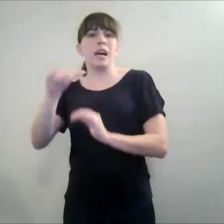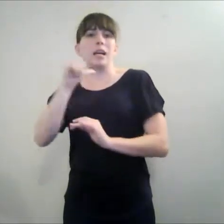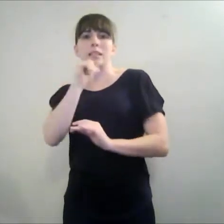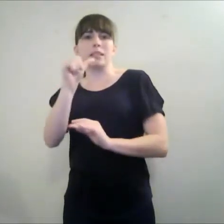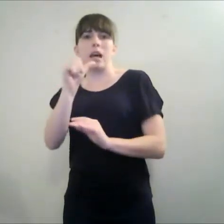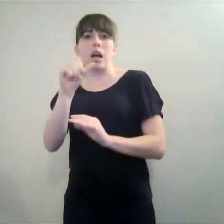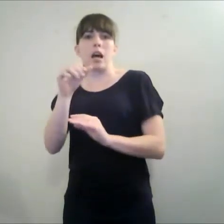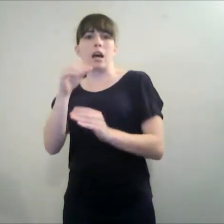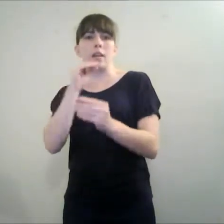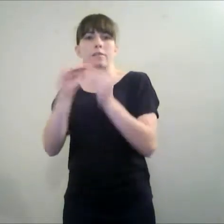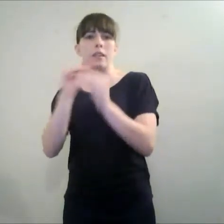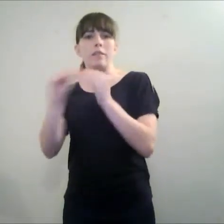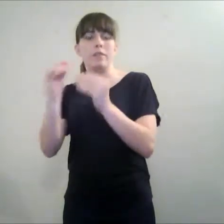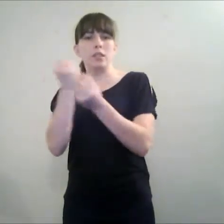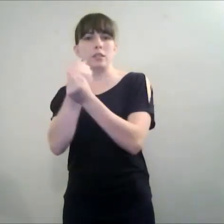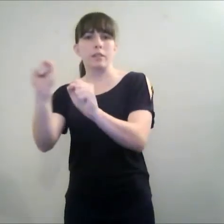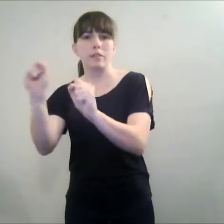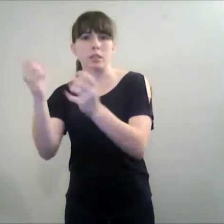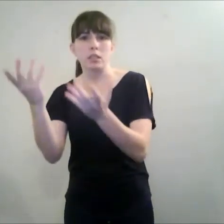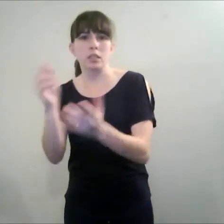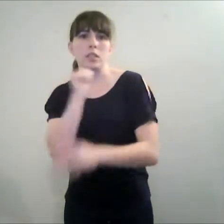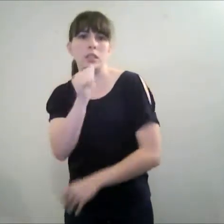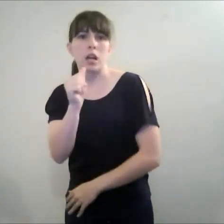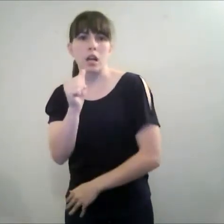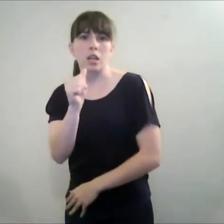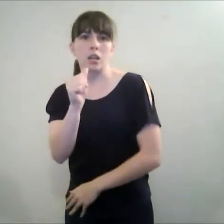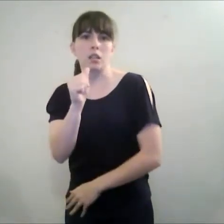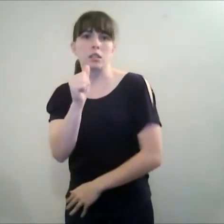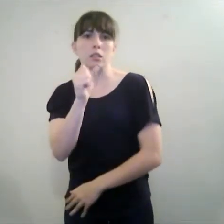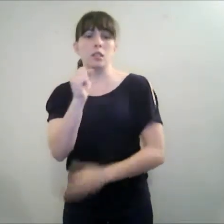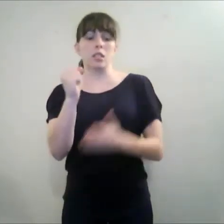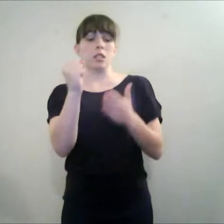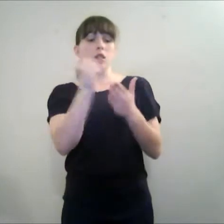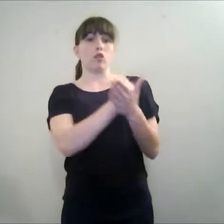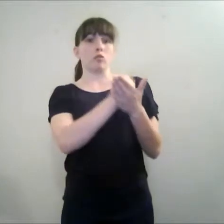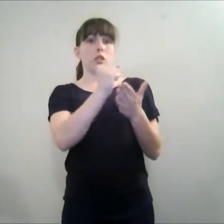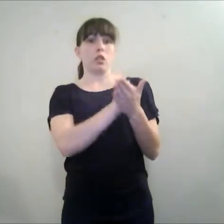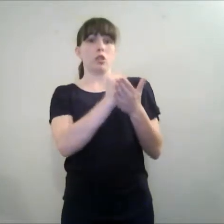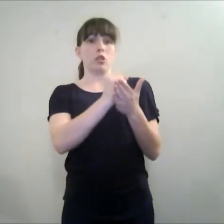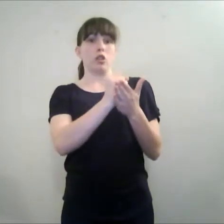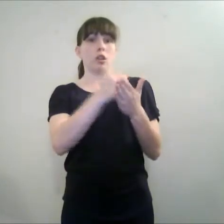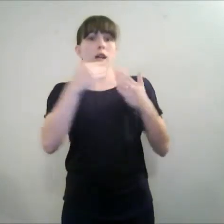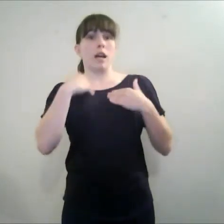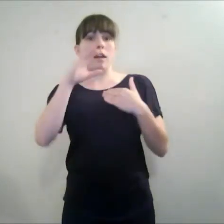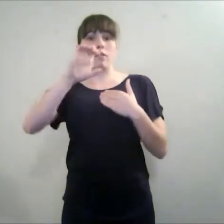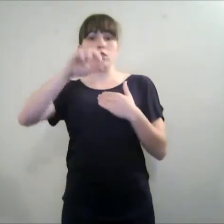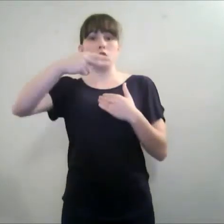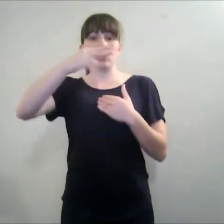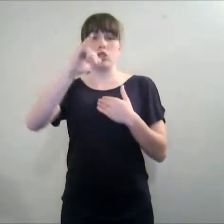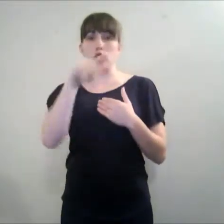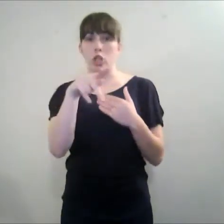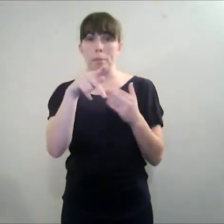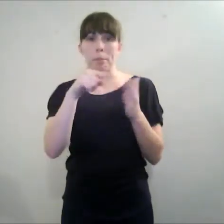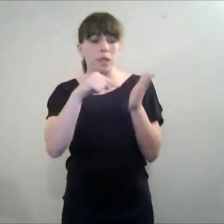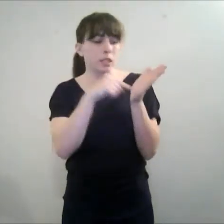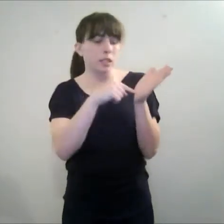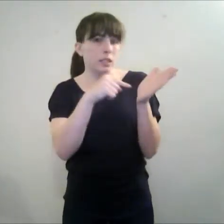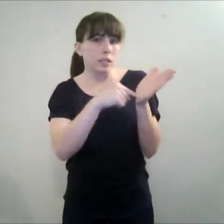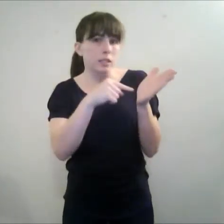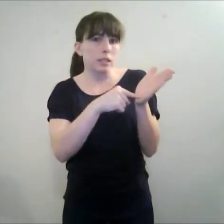pocket has a little chip on it that costs millions of pounds to develop, is extremely secure. You can put scanning electron microscopes on it. You can try and